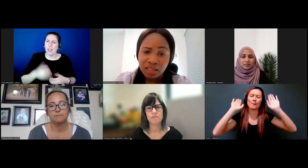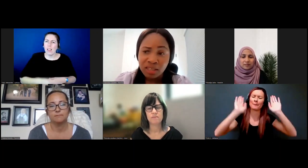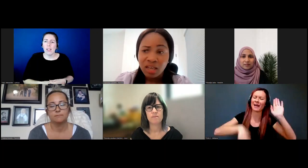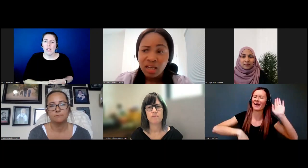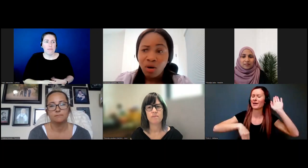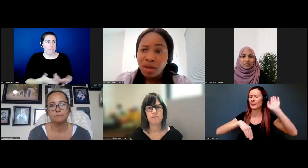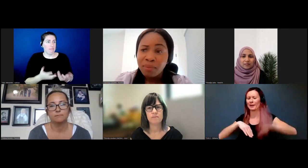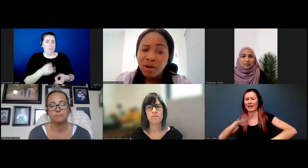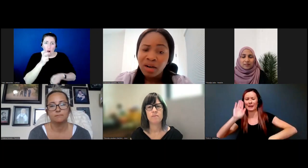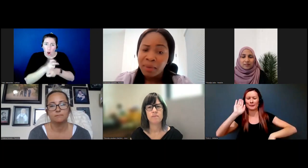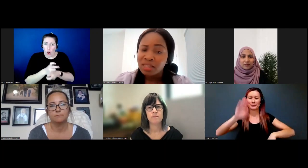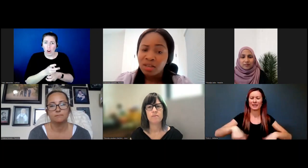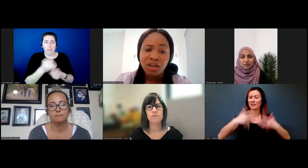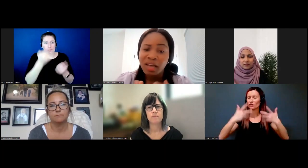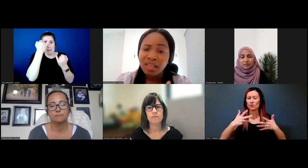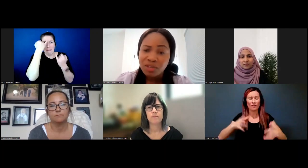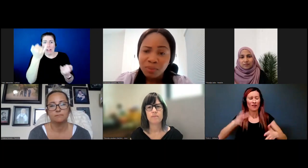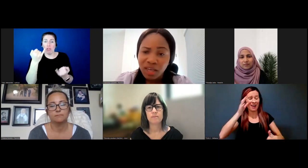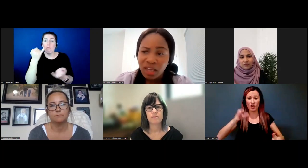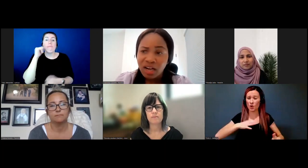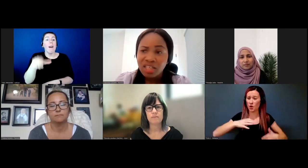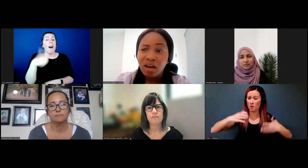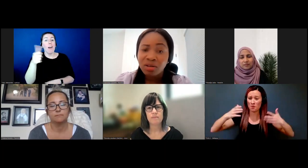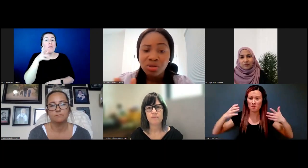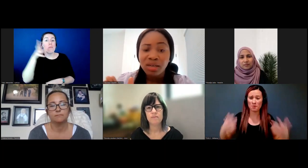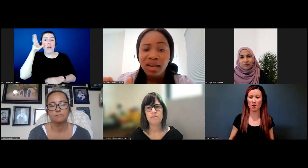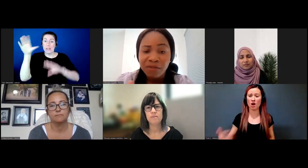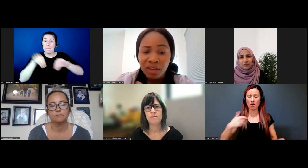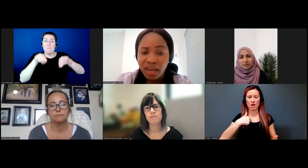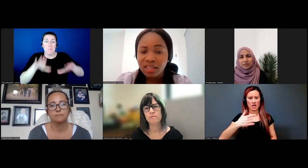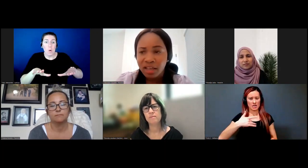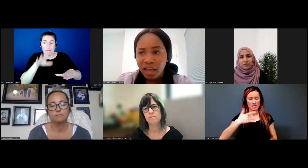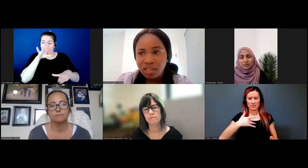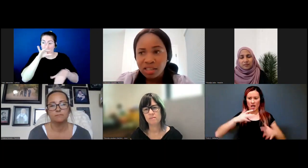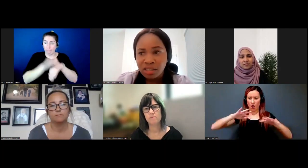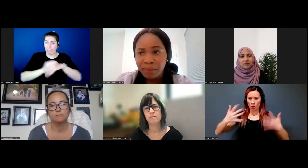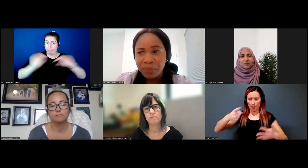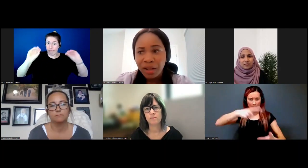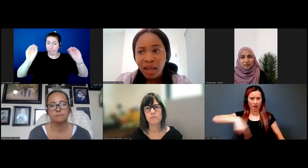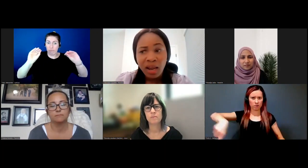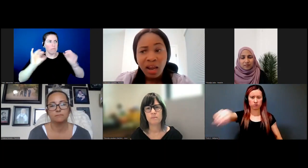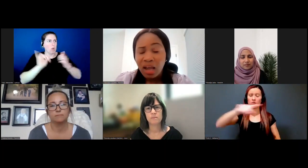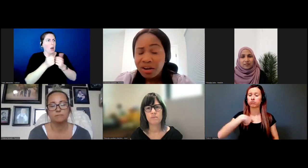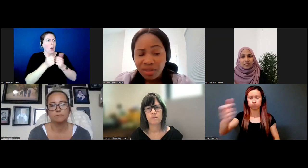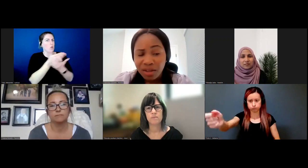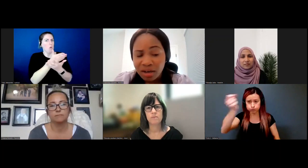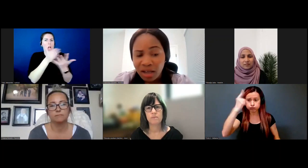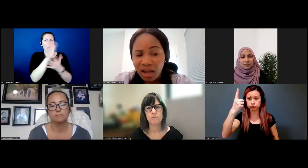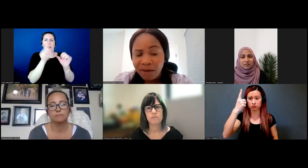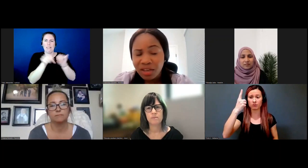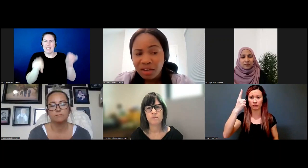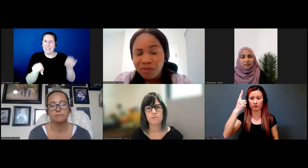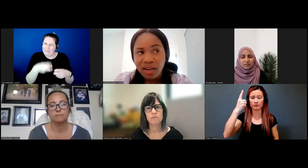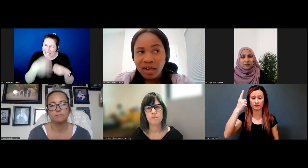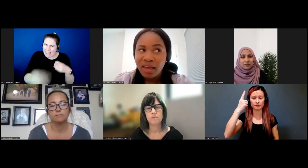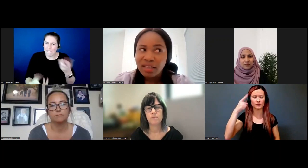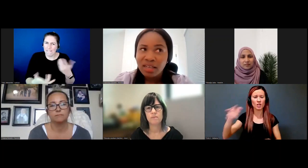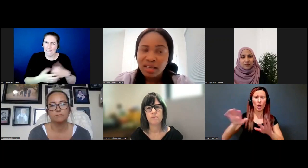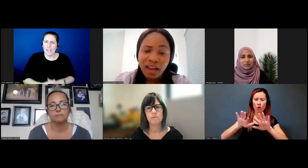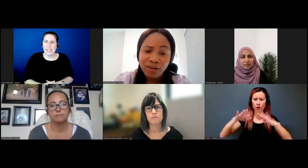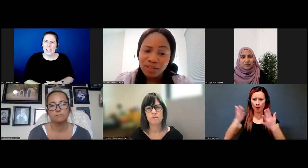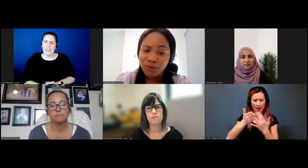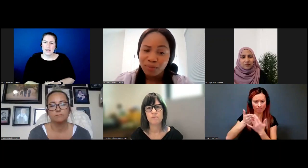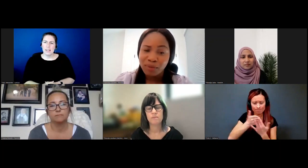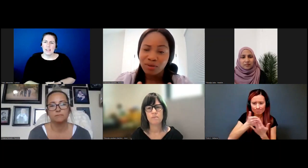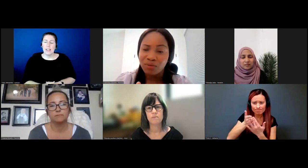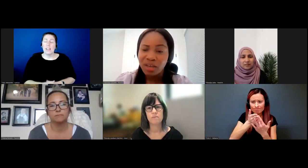other parents or immigrants like myself that can't even speak English, how to navigate the health system. After finally getting